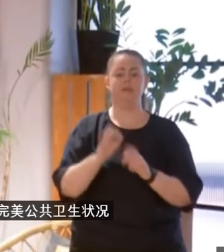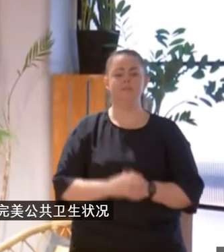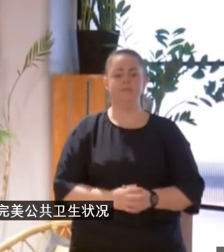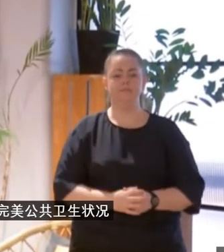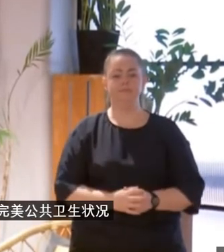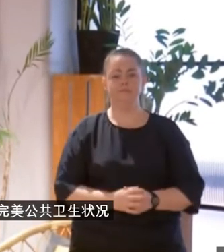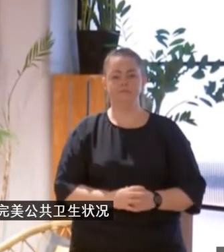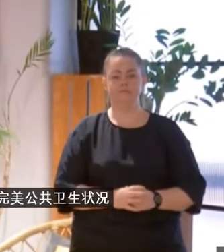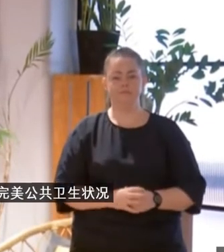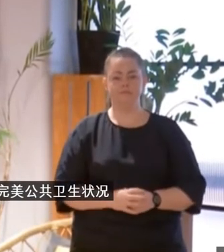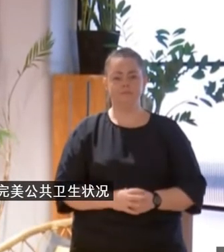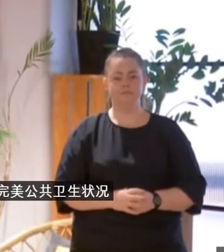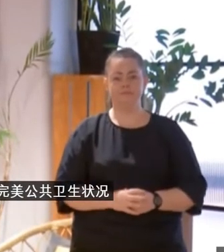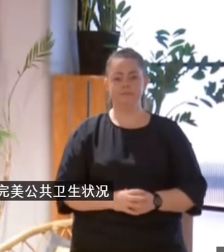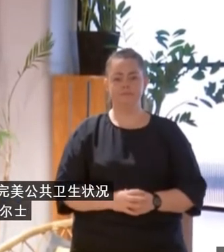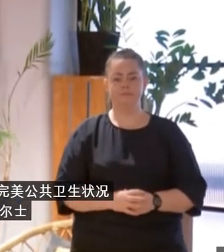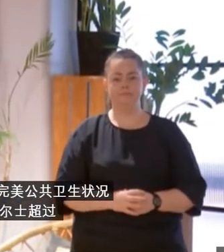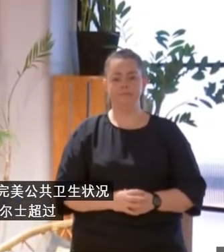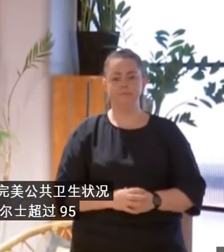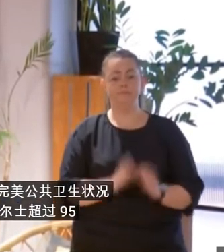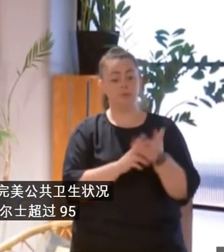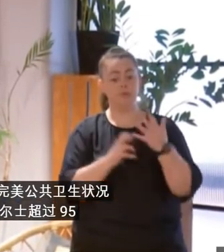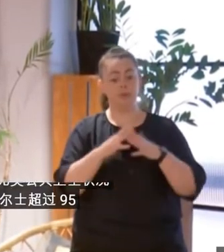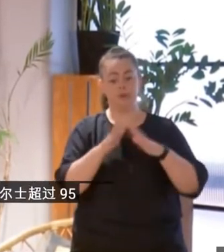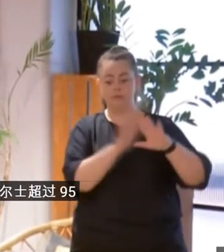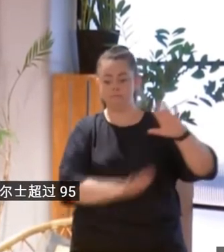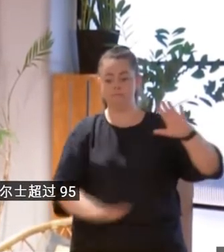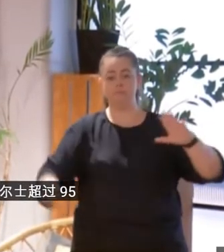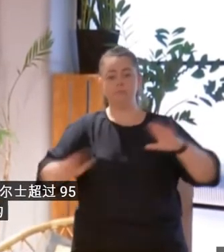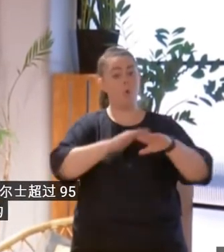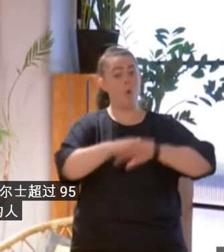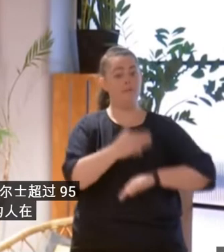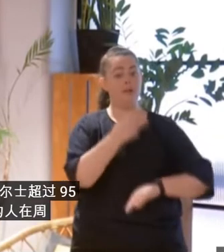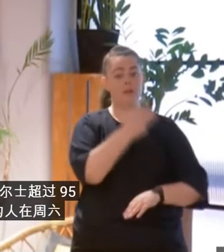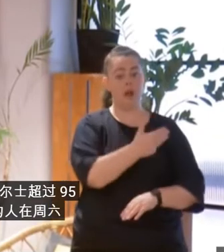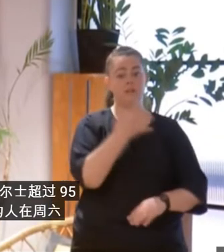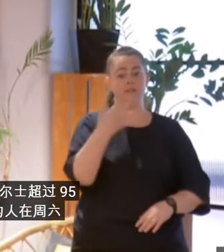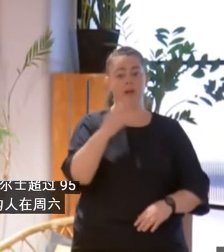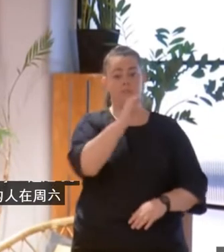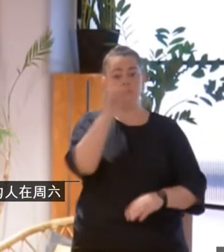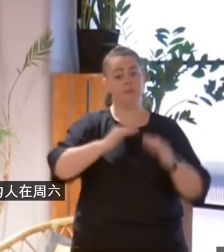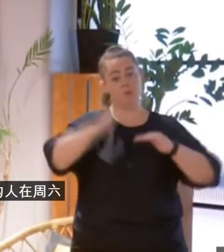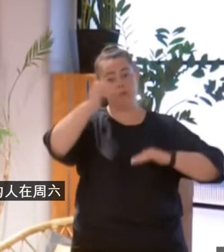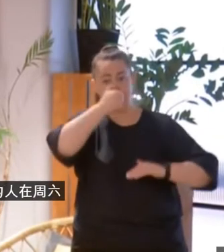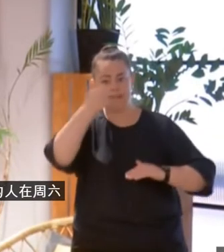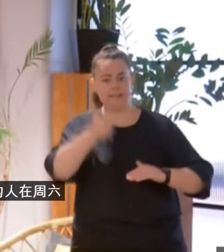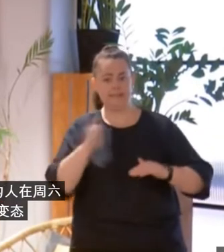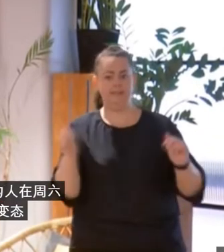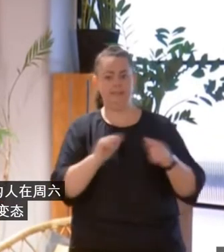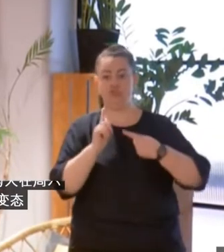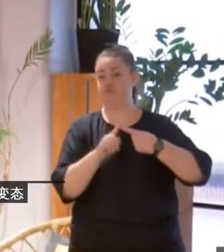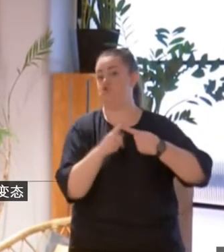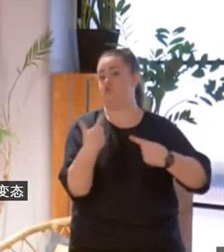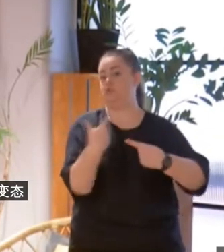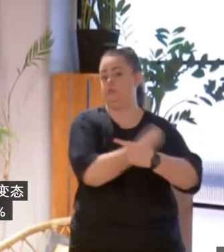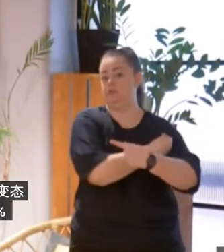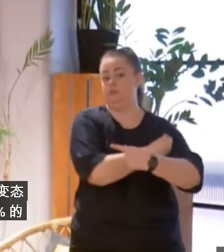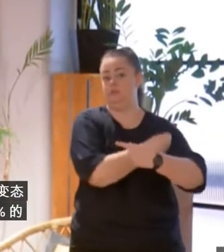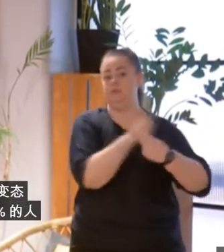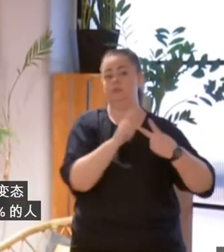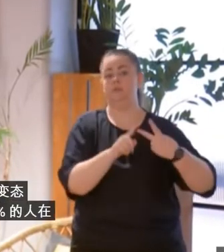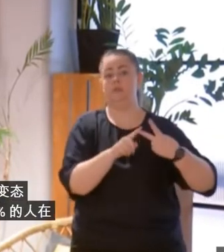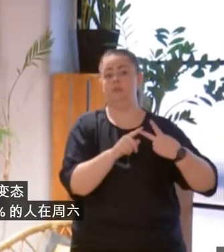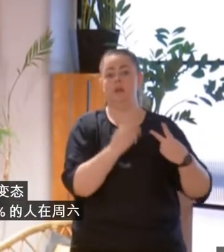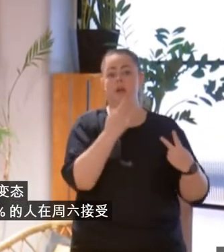for New South Wales. So across New South Wales, more than 95% of people aged 16 years and over have received their first dose of COVID vaccine,